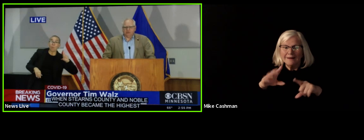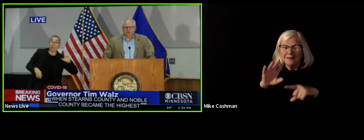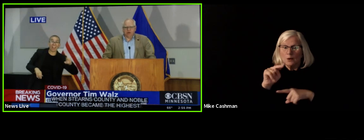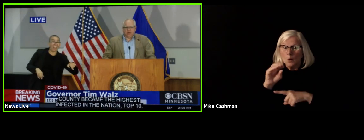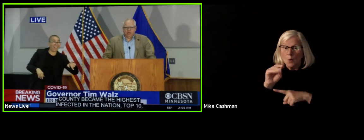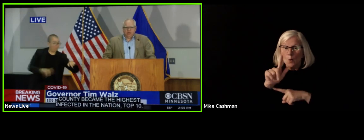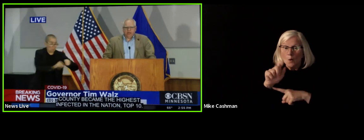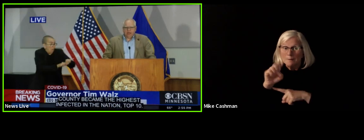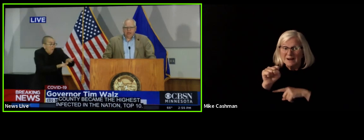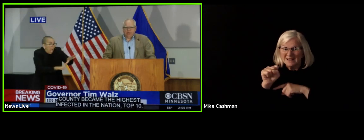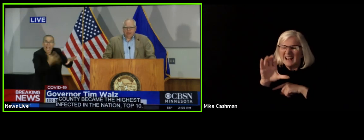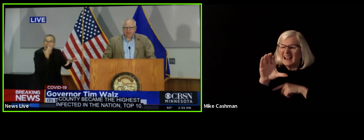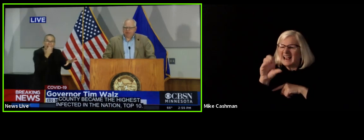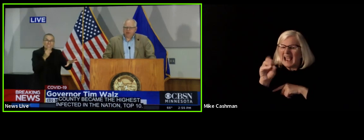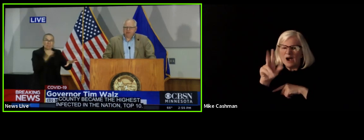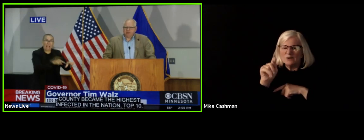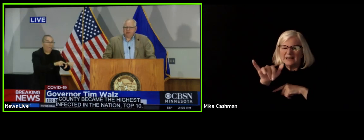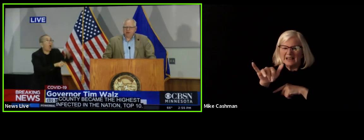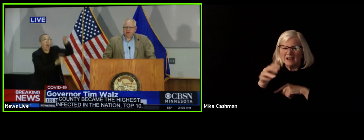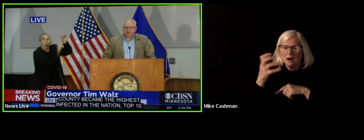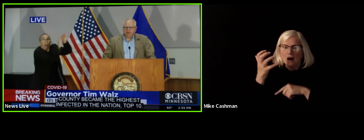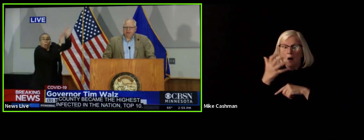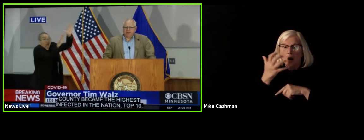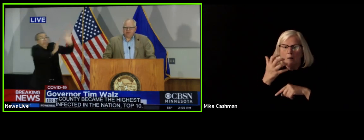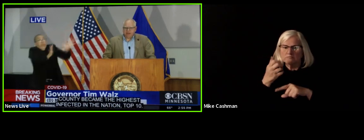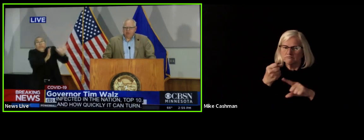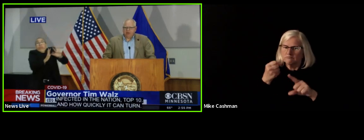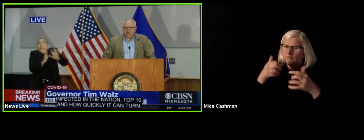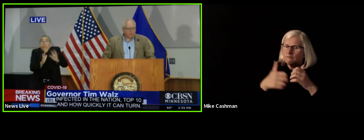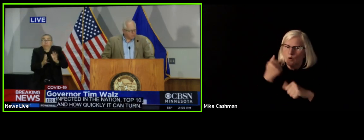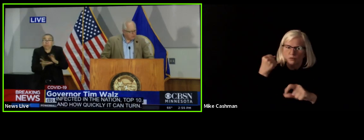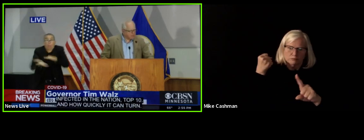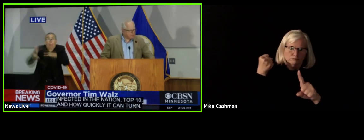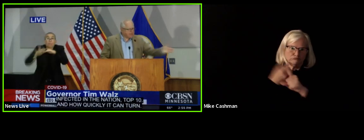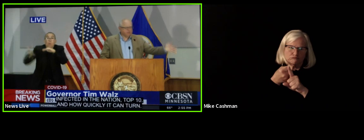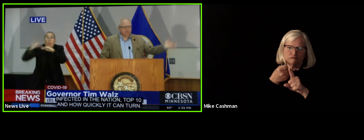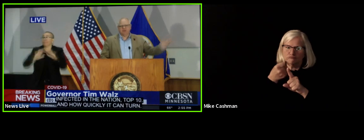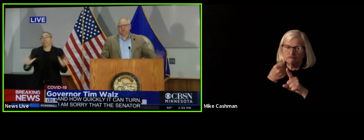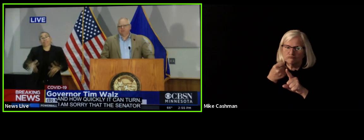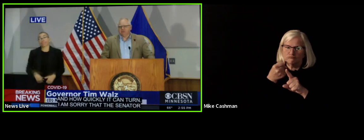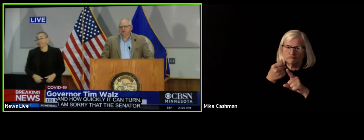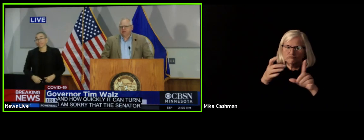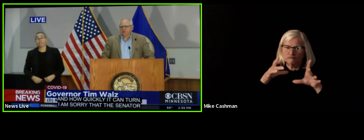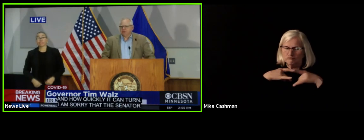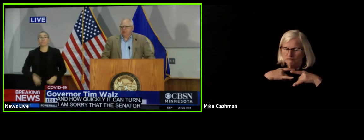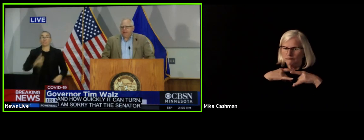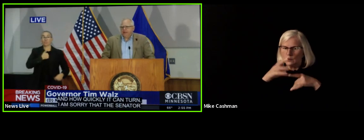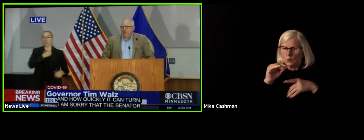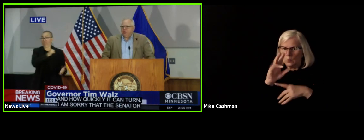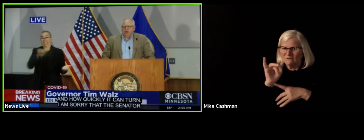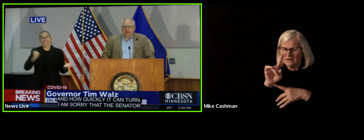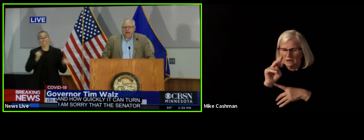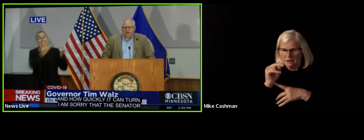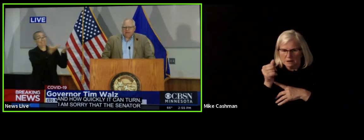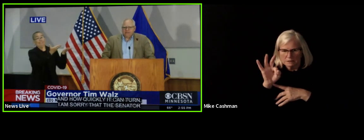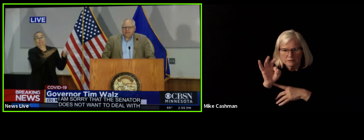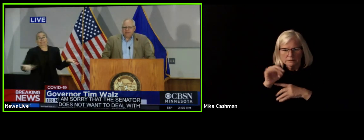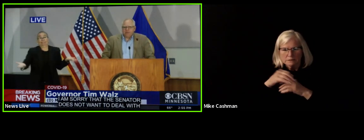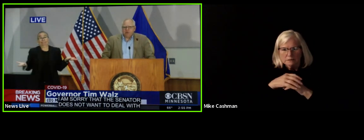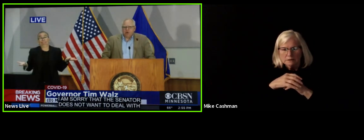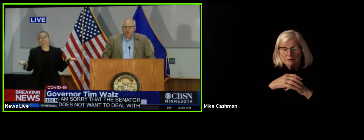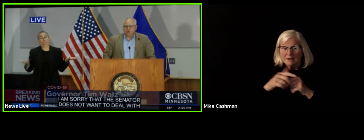can turn. I'm sorry that Senator Gazelka does not want to deal with where the facts and the infectious disease experts are at. We are